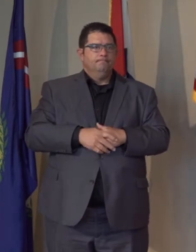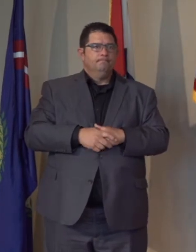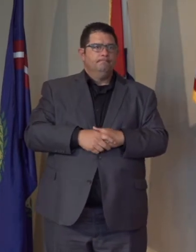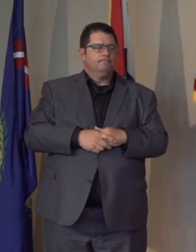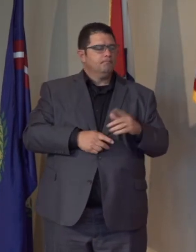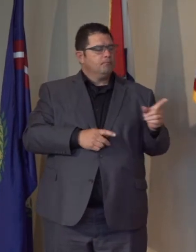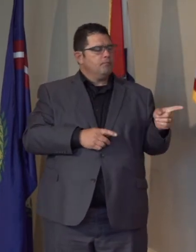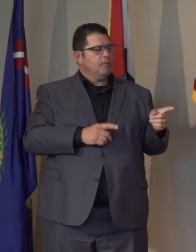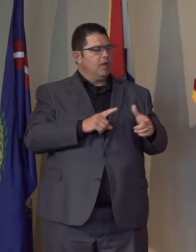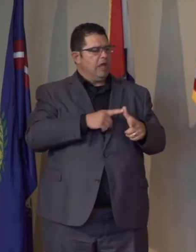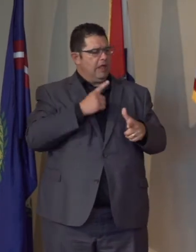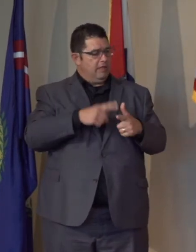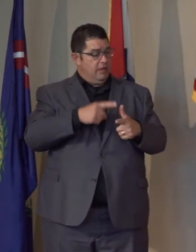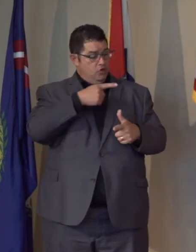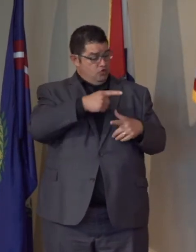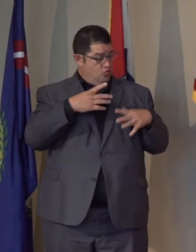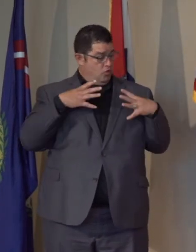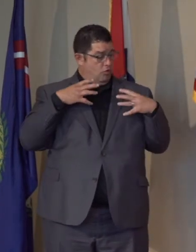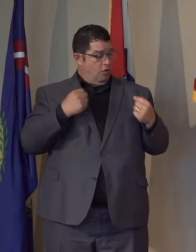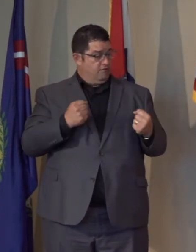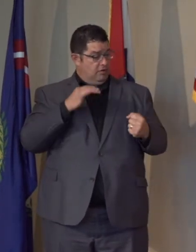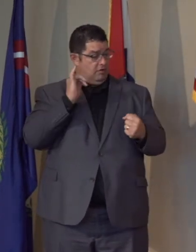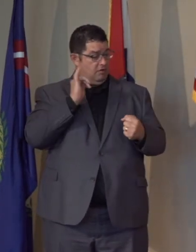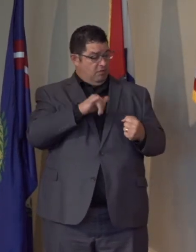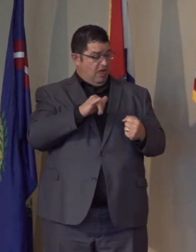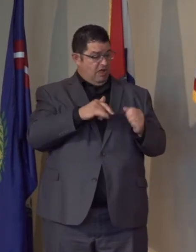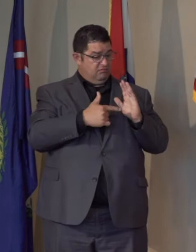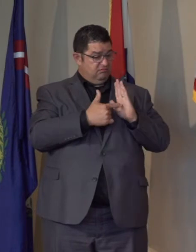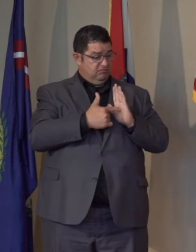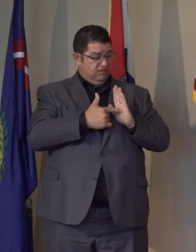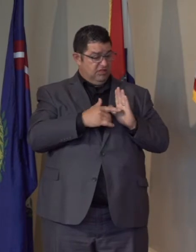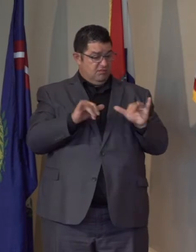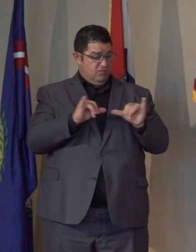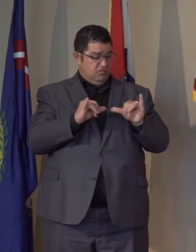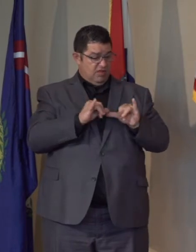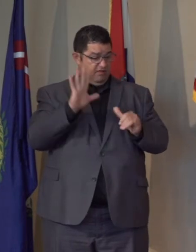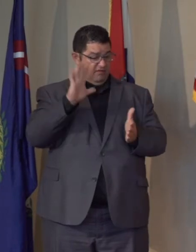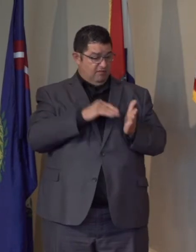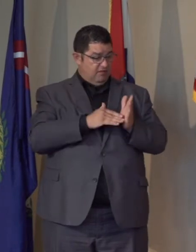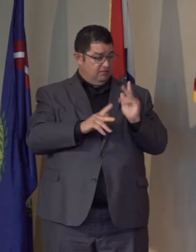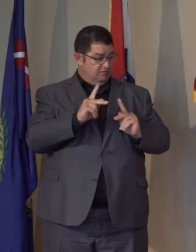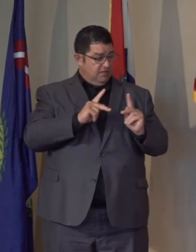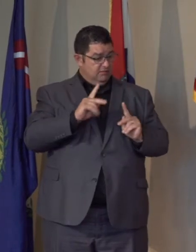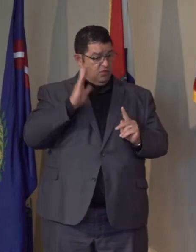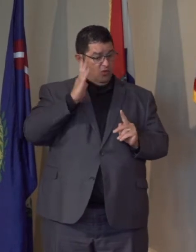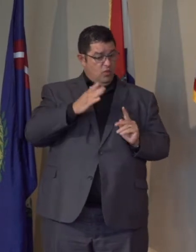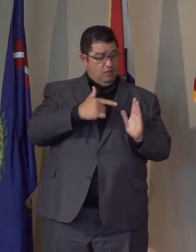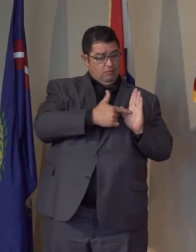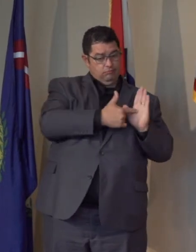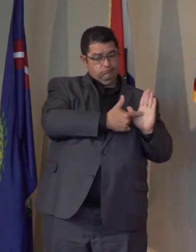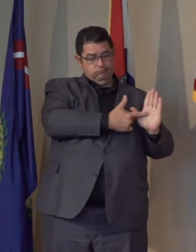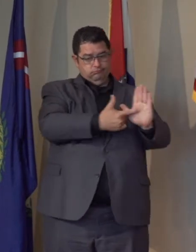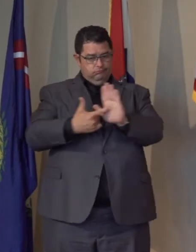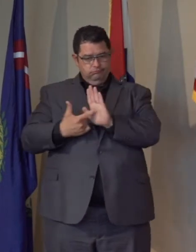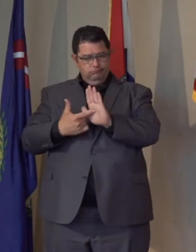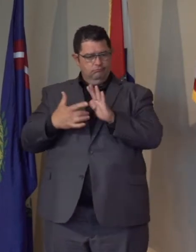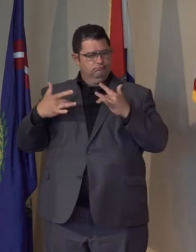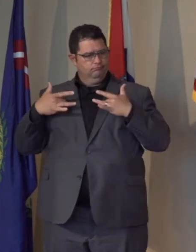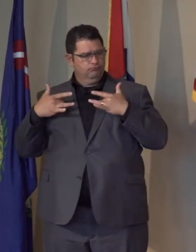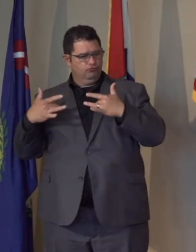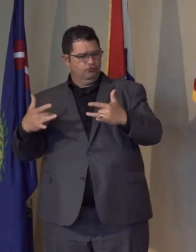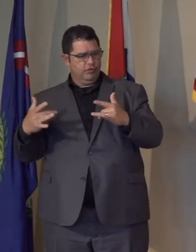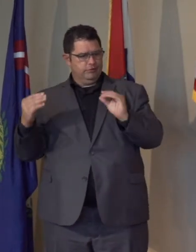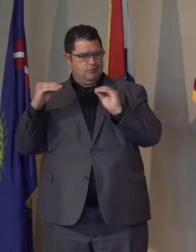And then you're confident that that sample size of 5,000 will be somewhat indicative of potentially trends in